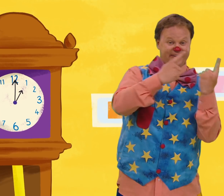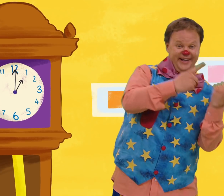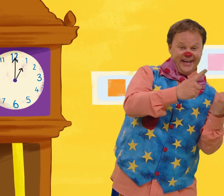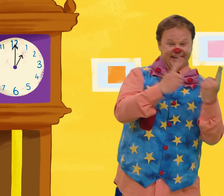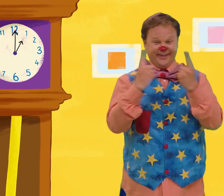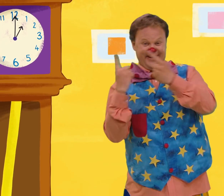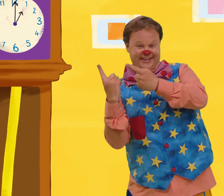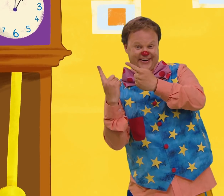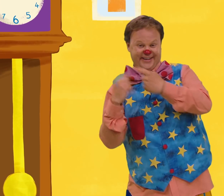Hickory Dickory Dock.